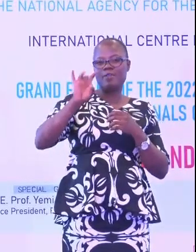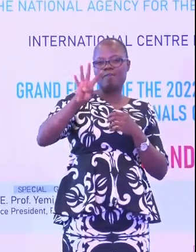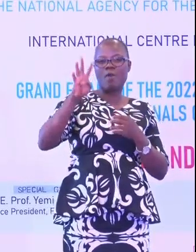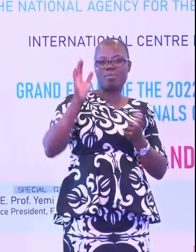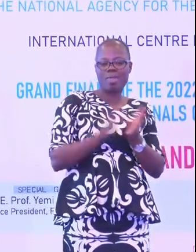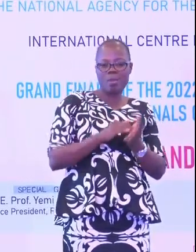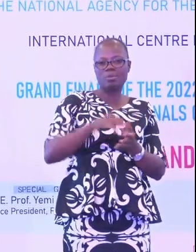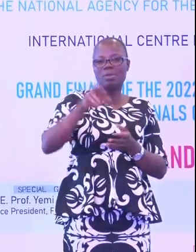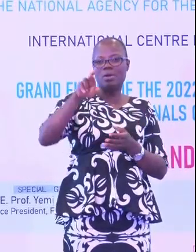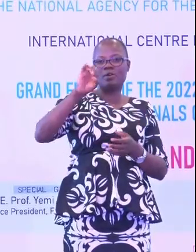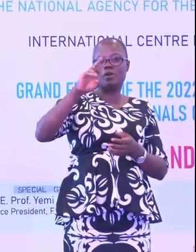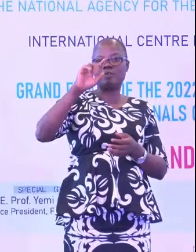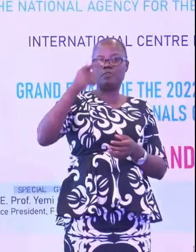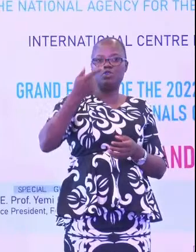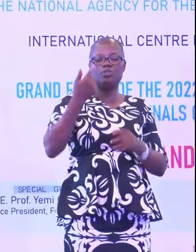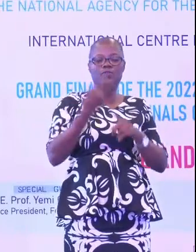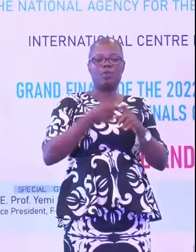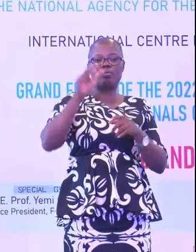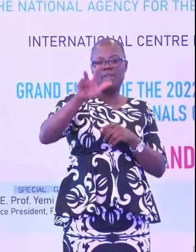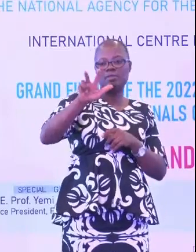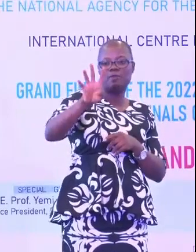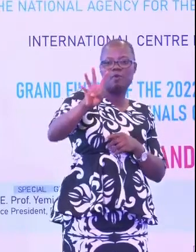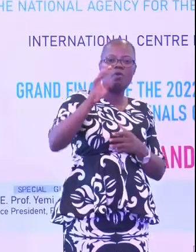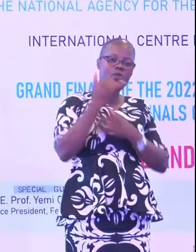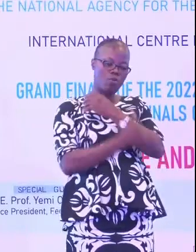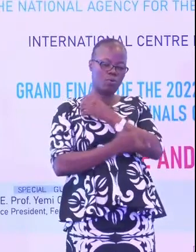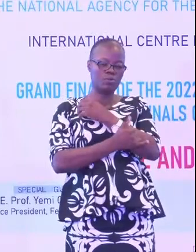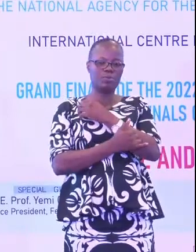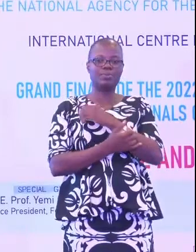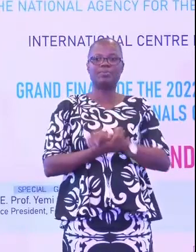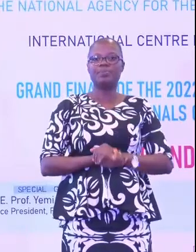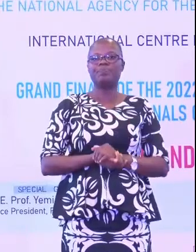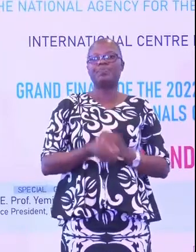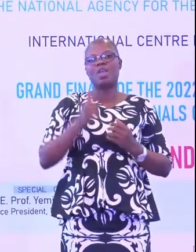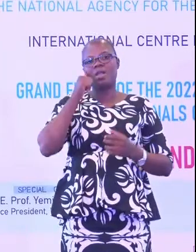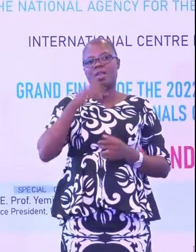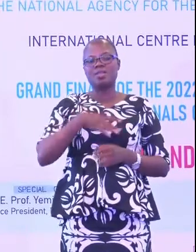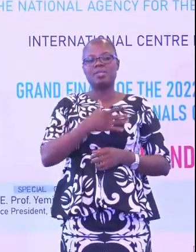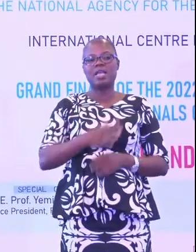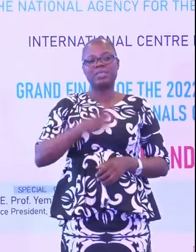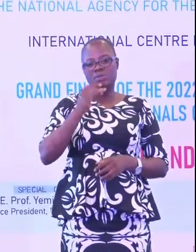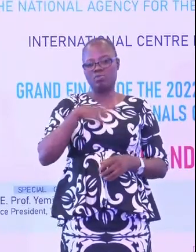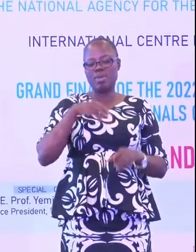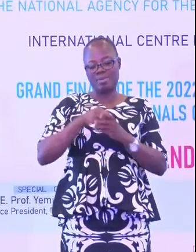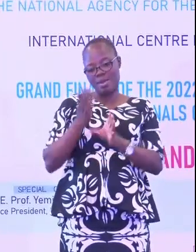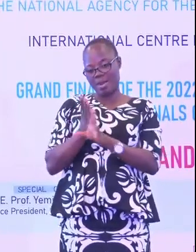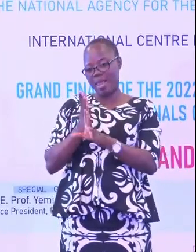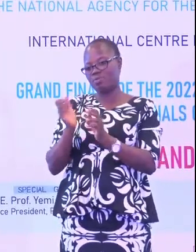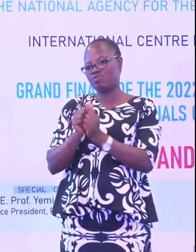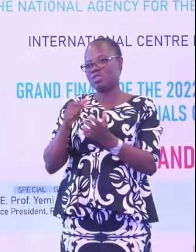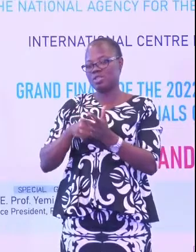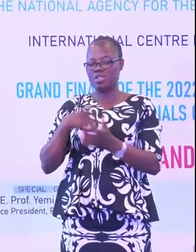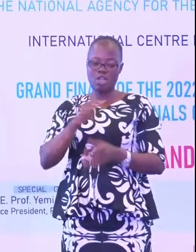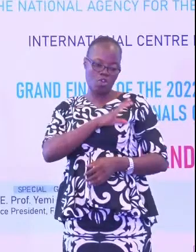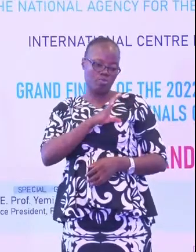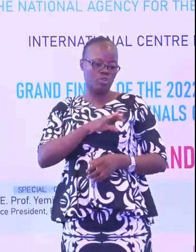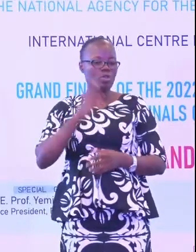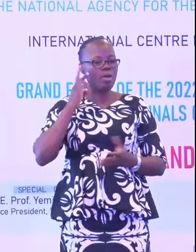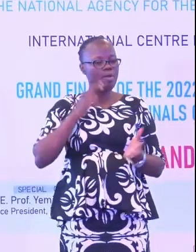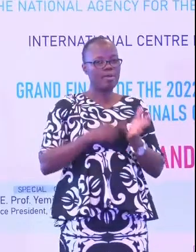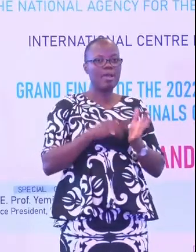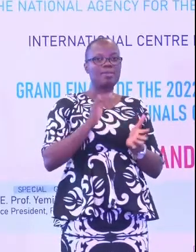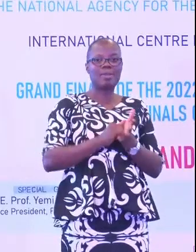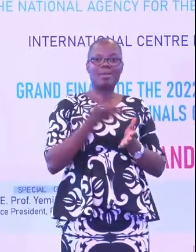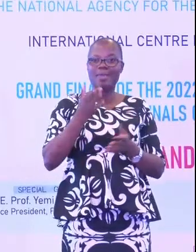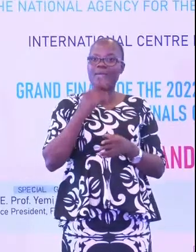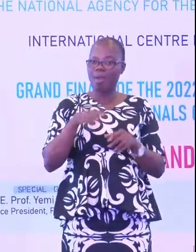refugees from 34 countries. Ladies and gentlemen, in line with this year's theme, the Commission recognizes that there